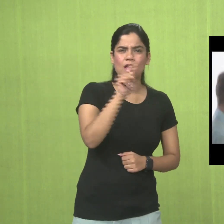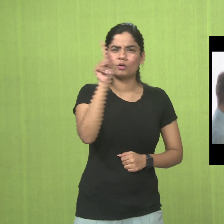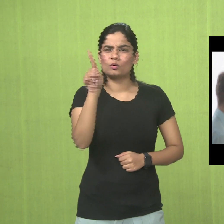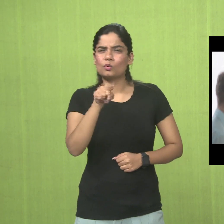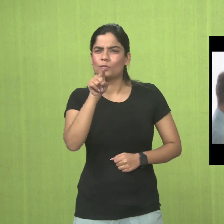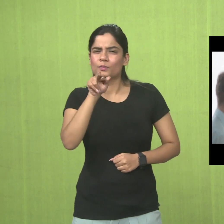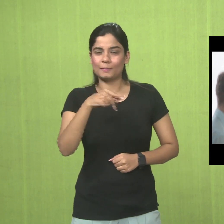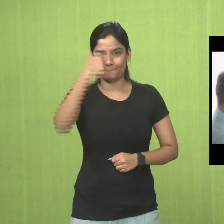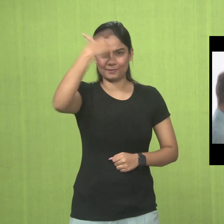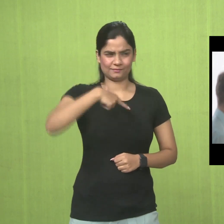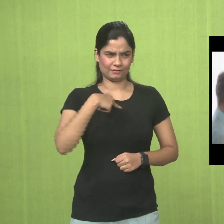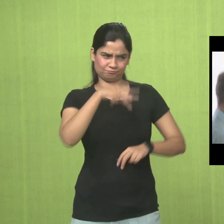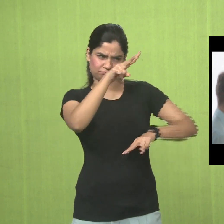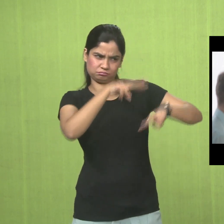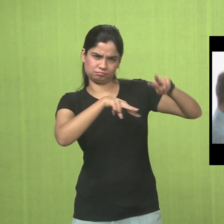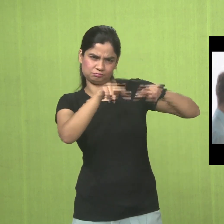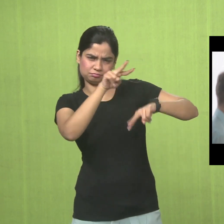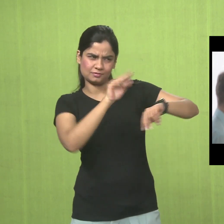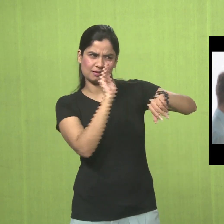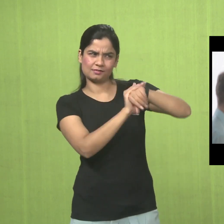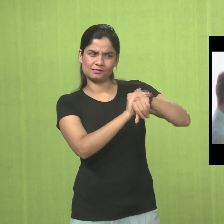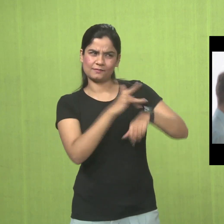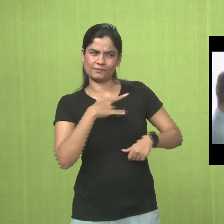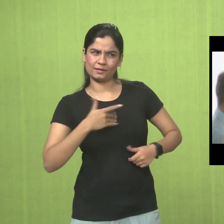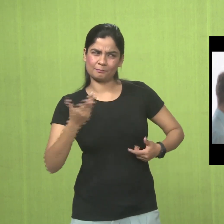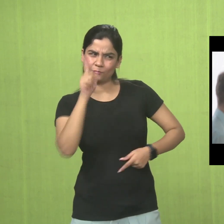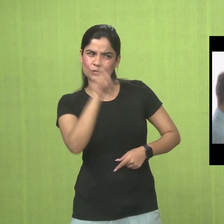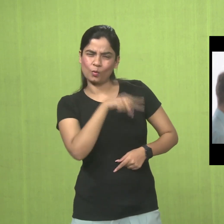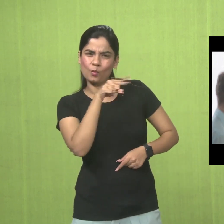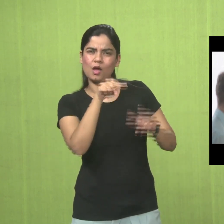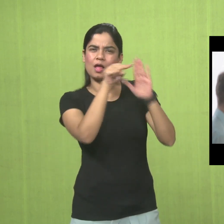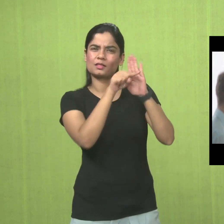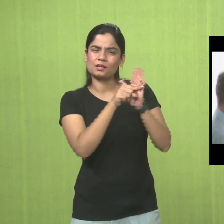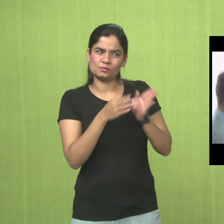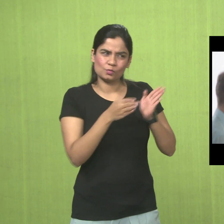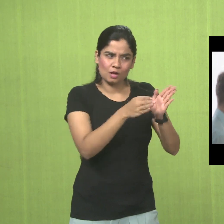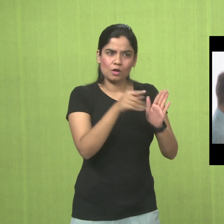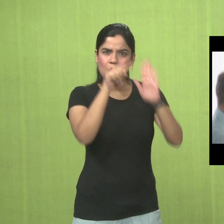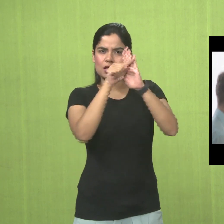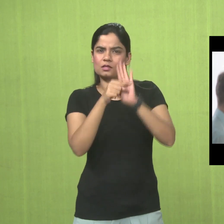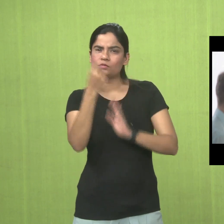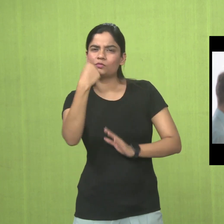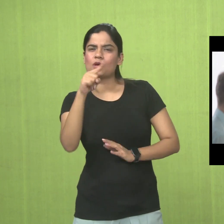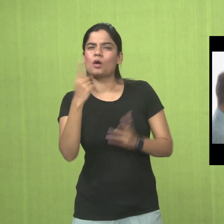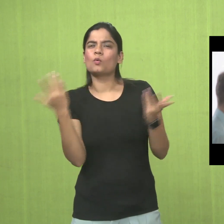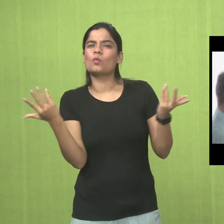Ethics is doing what is right and not doing what is wrong. It deals with moral issues.